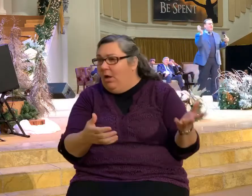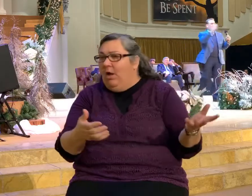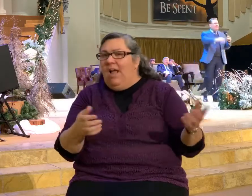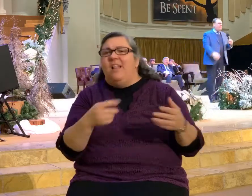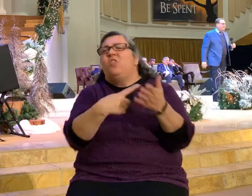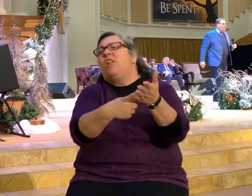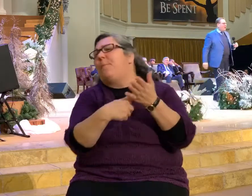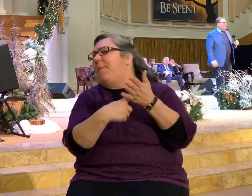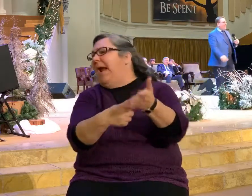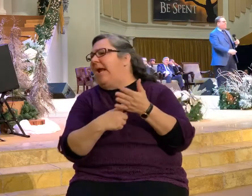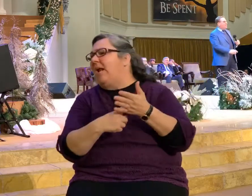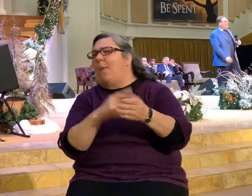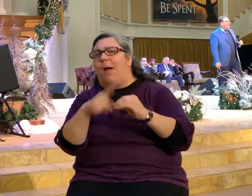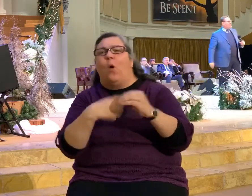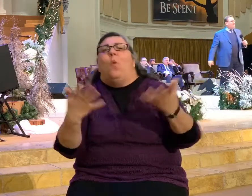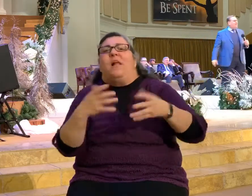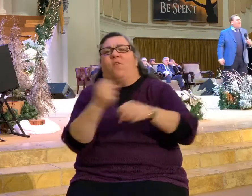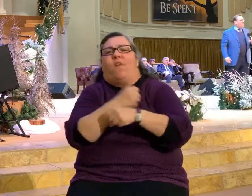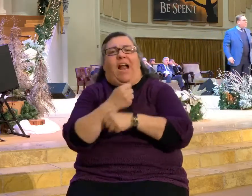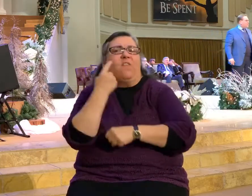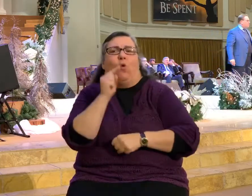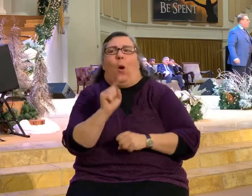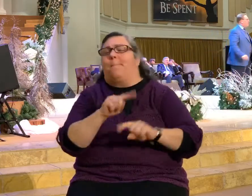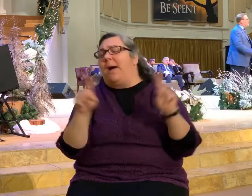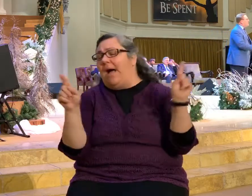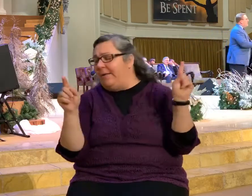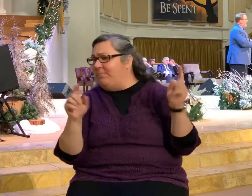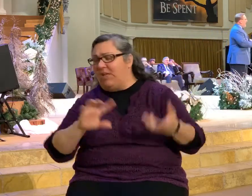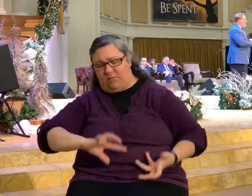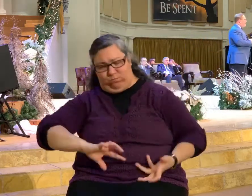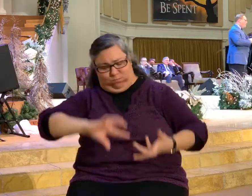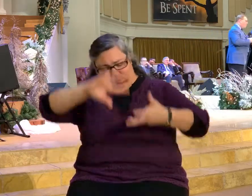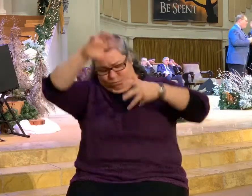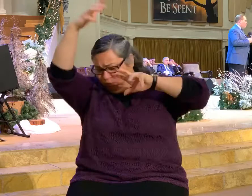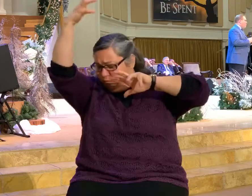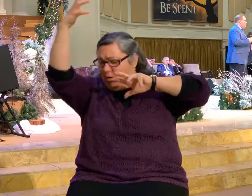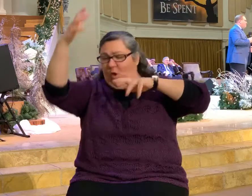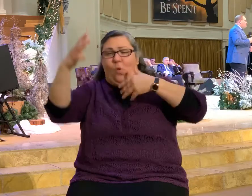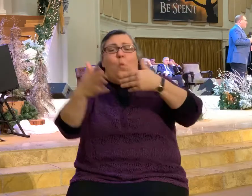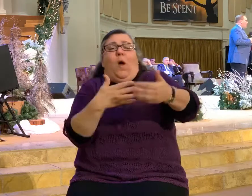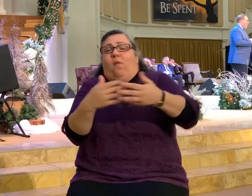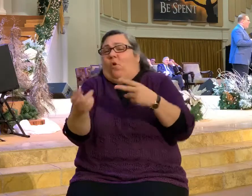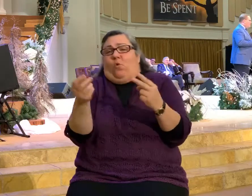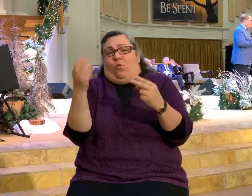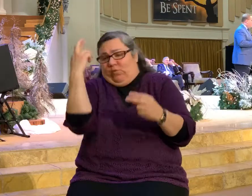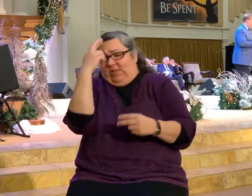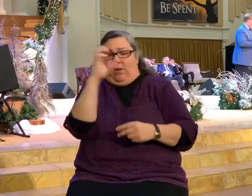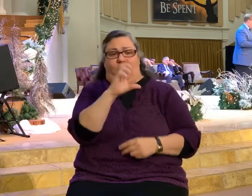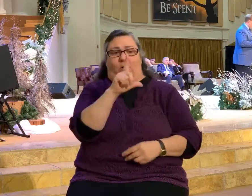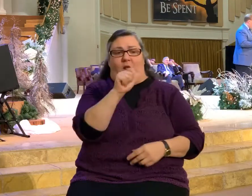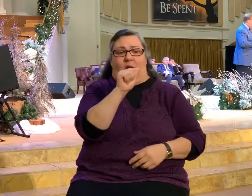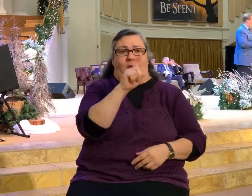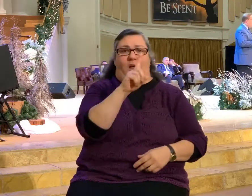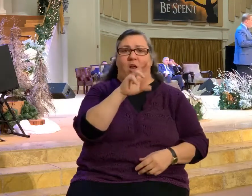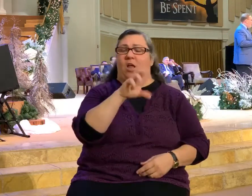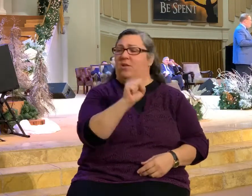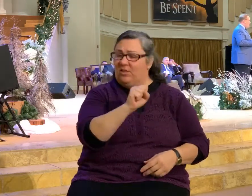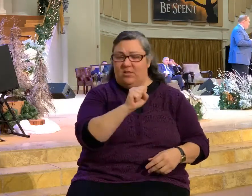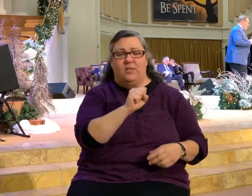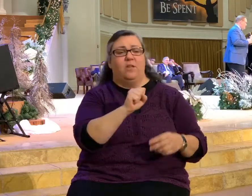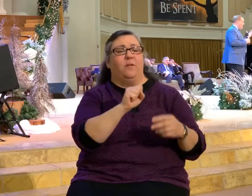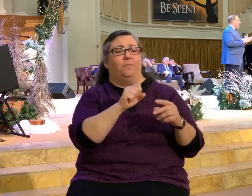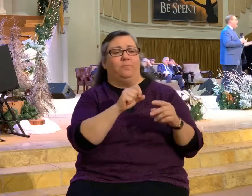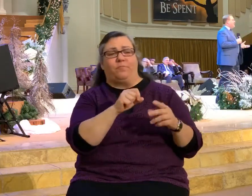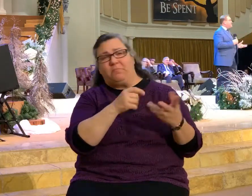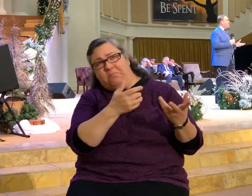about that. I don't have time to get into all of that. But evidently it caused such a ruckus. And for whatever reason, Claudius, who other than that had been a